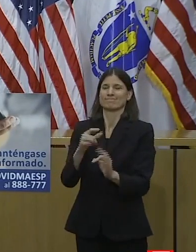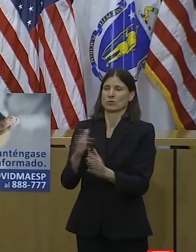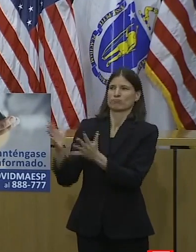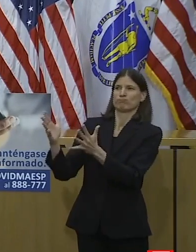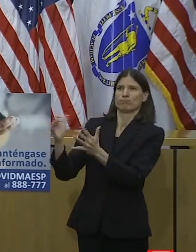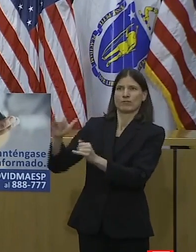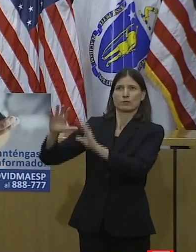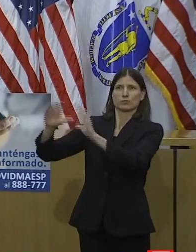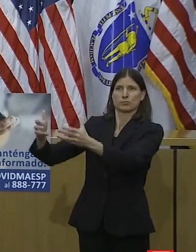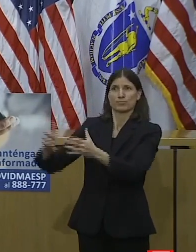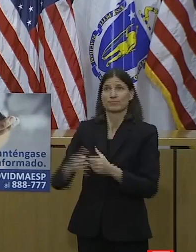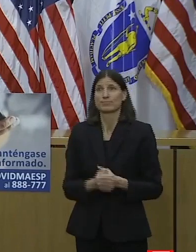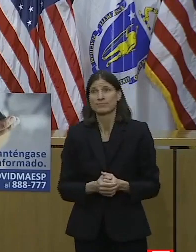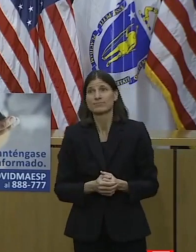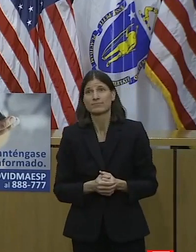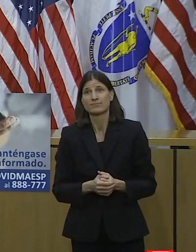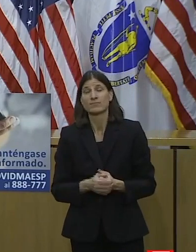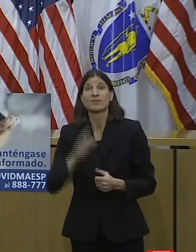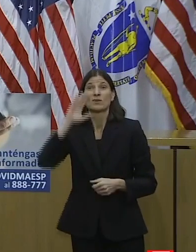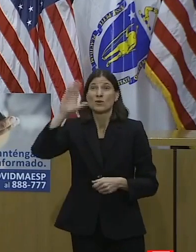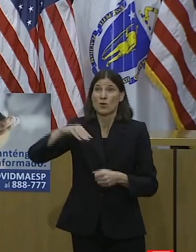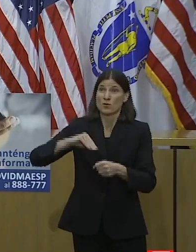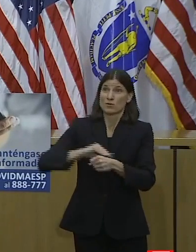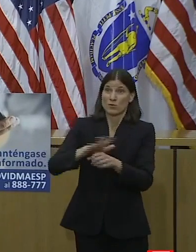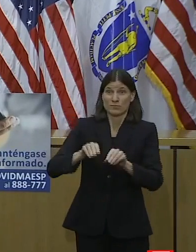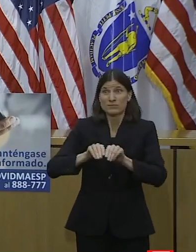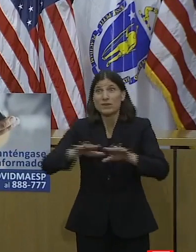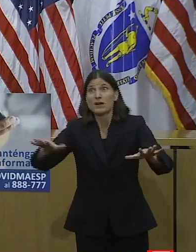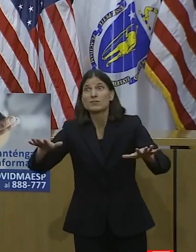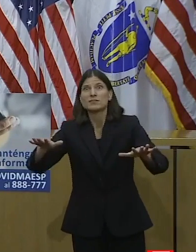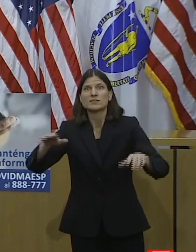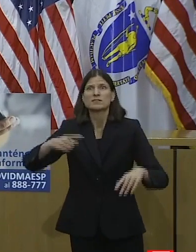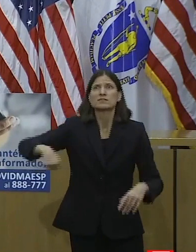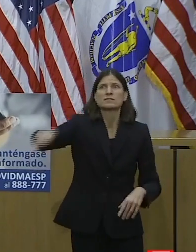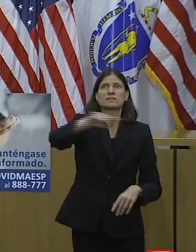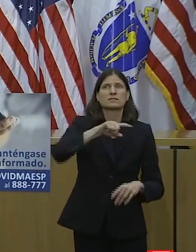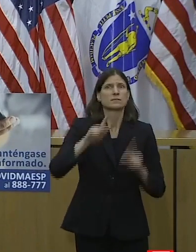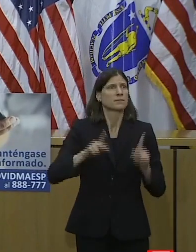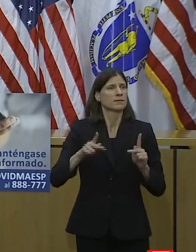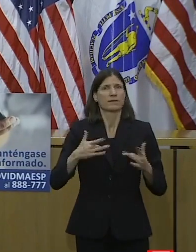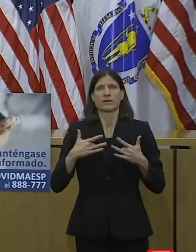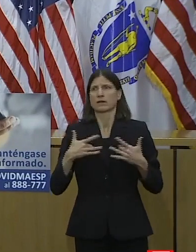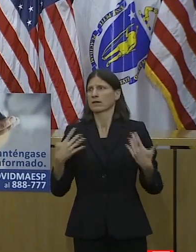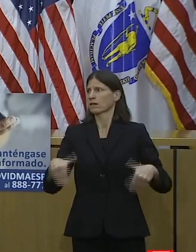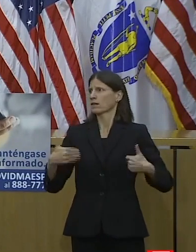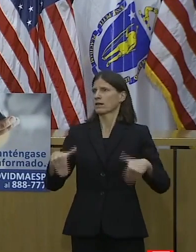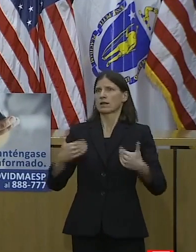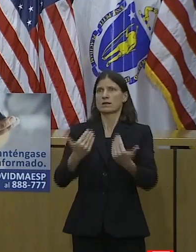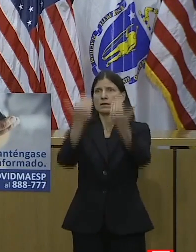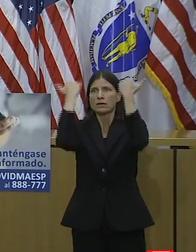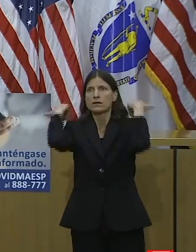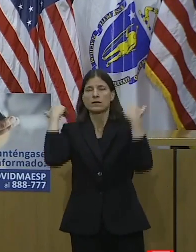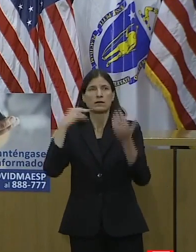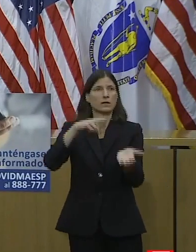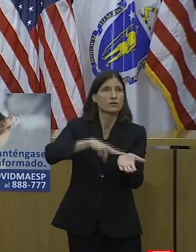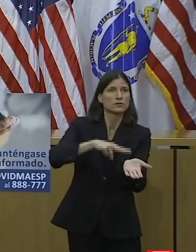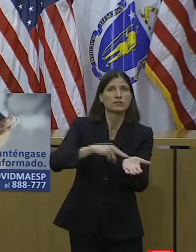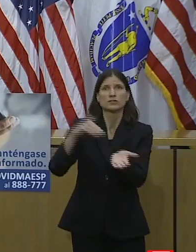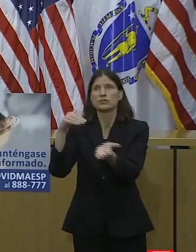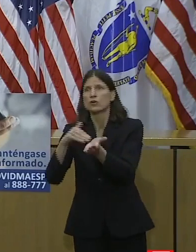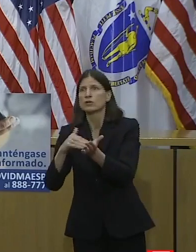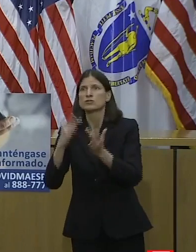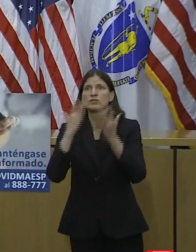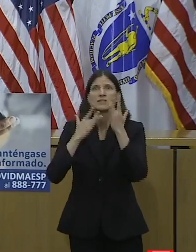and the dedicated healthcare workers who take care of many of our most vulnerable seniors. Staff shortages are also more likely to occur